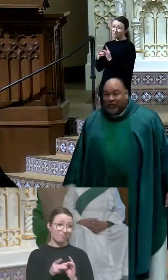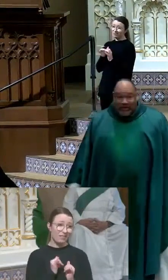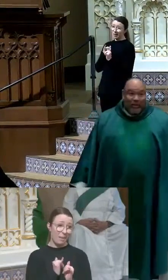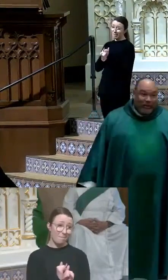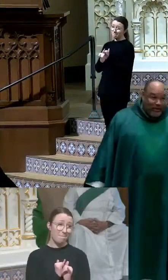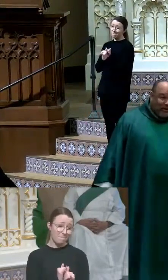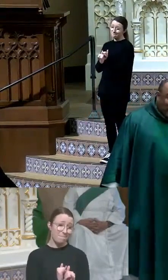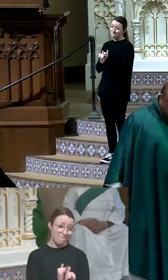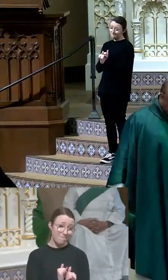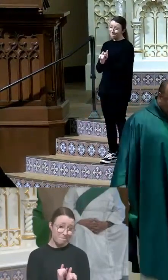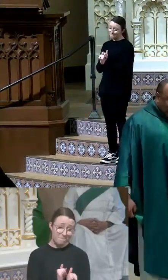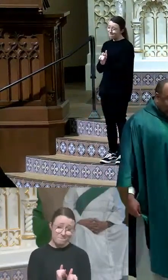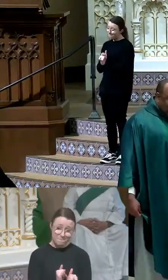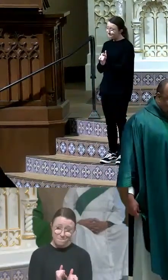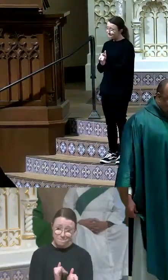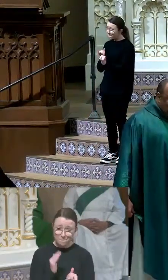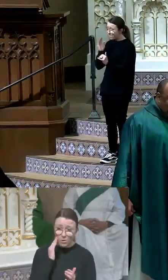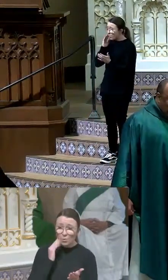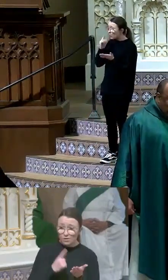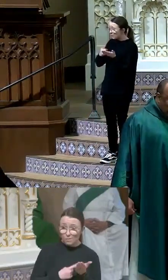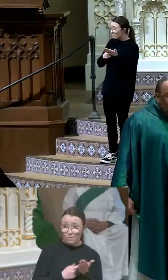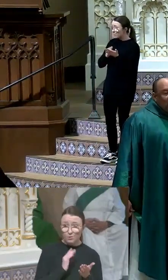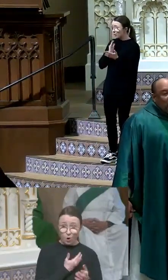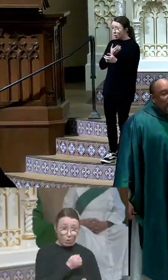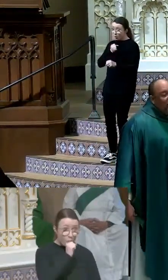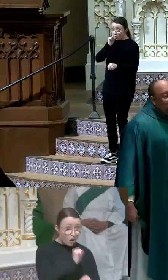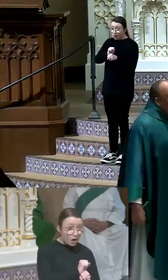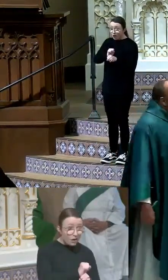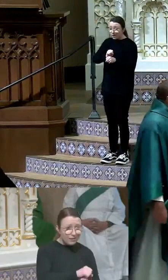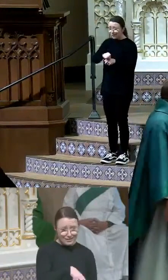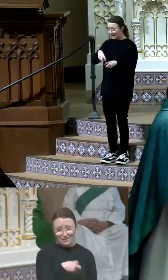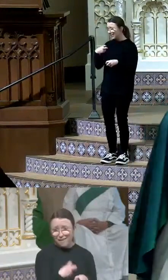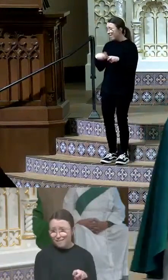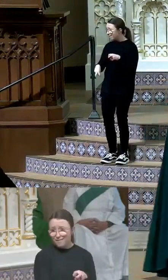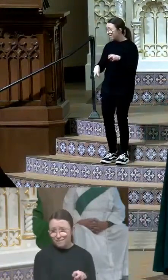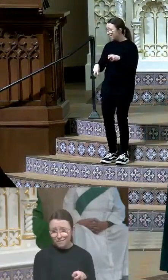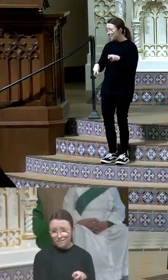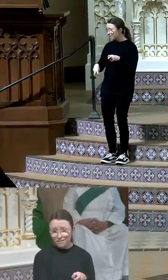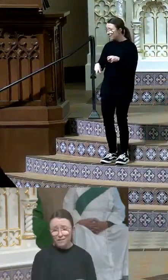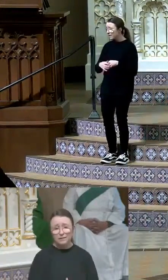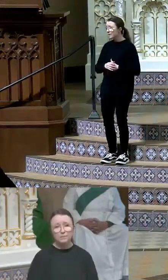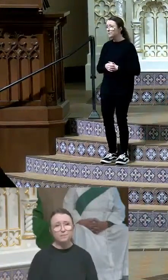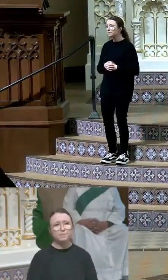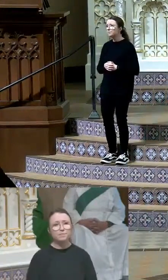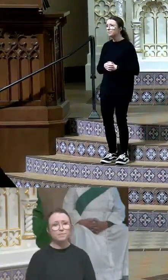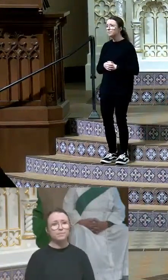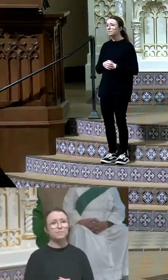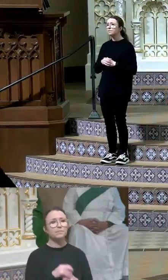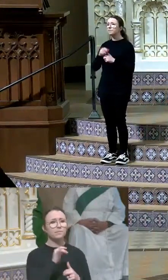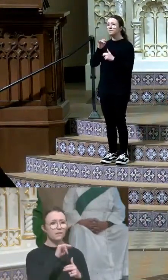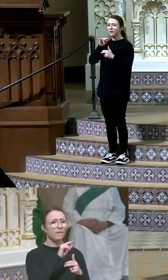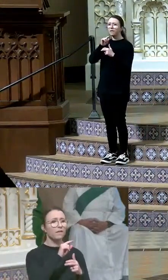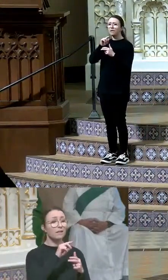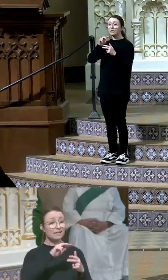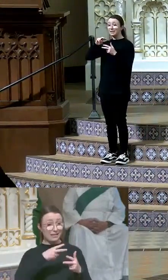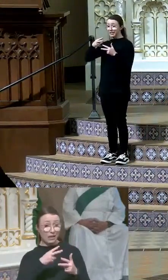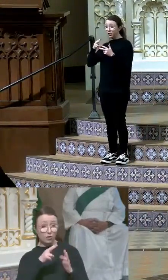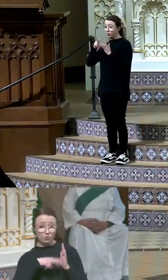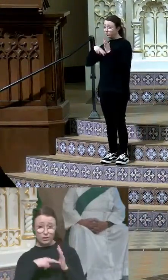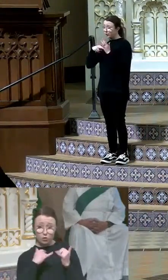the work that we're supposed to be doing. Now, we hear in our second reading today, Paul saying that